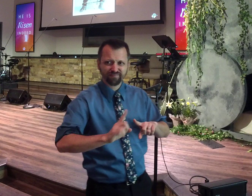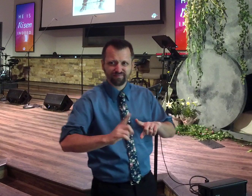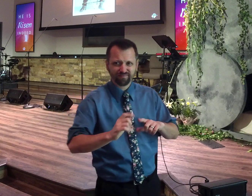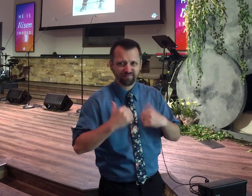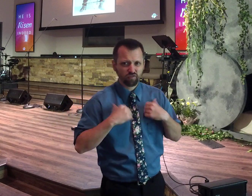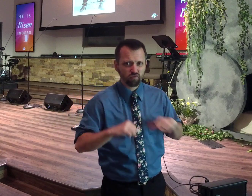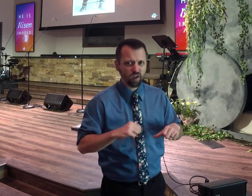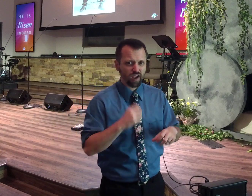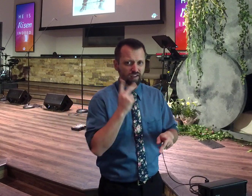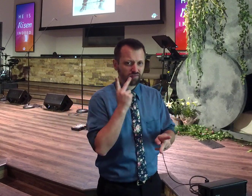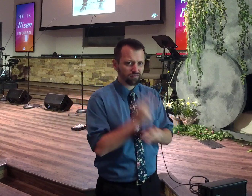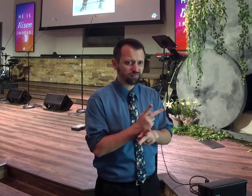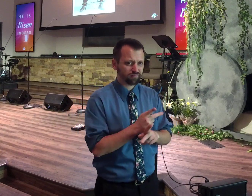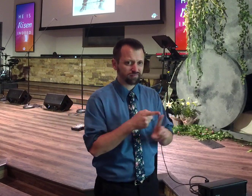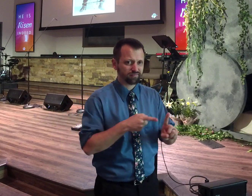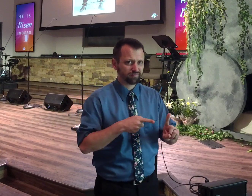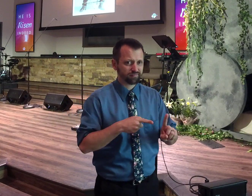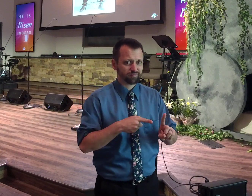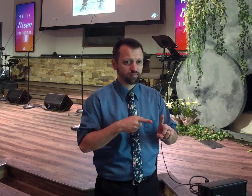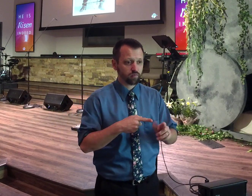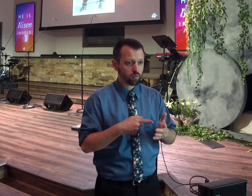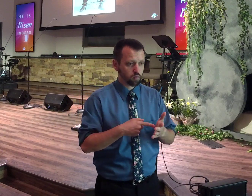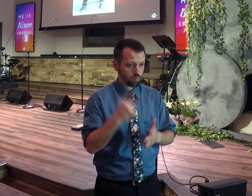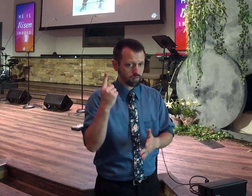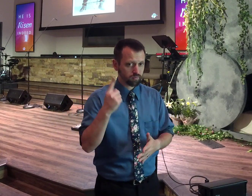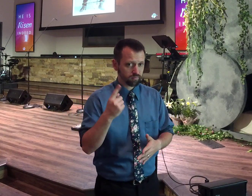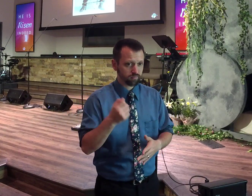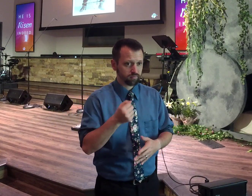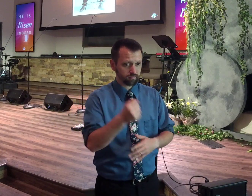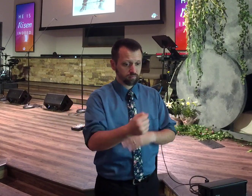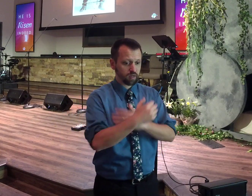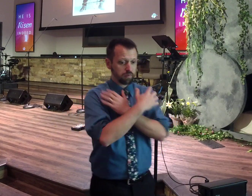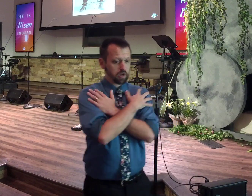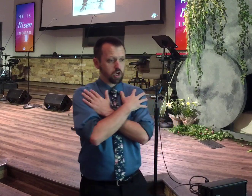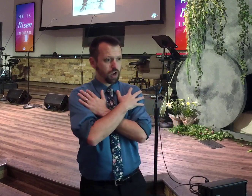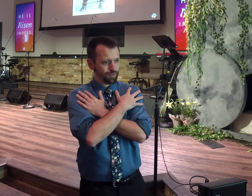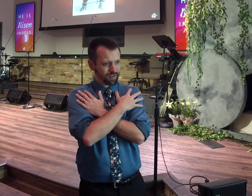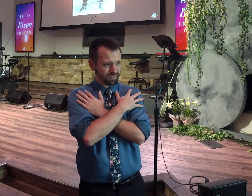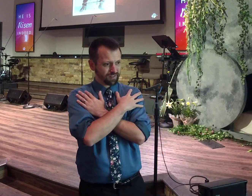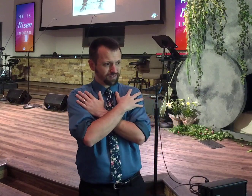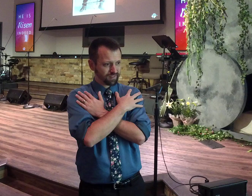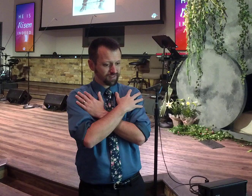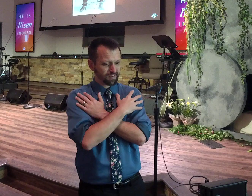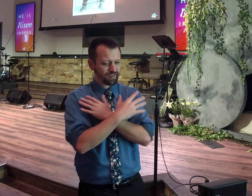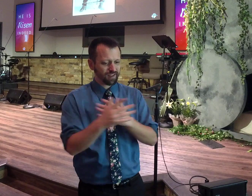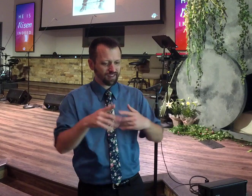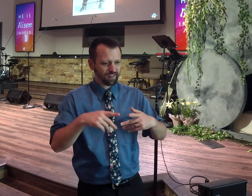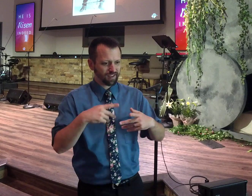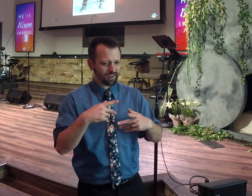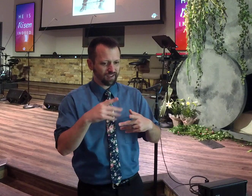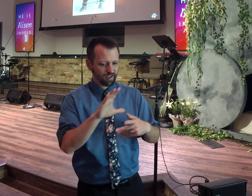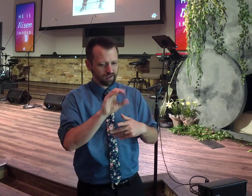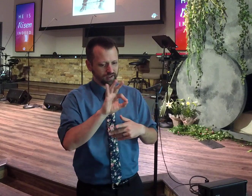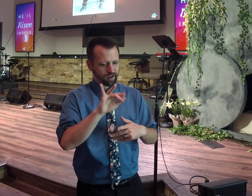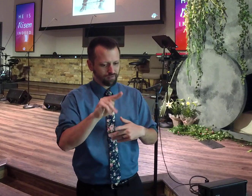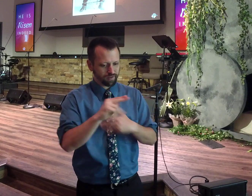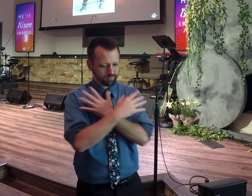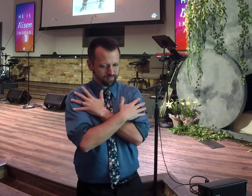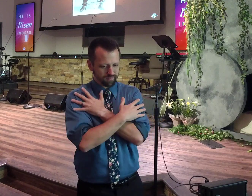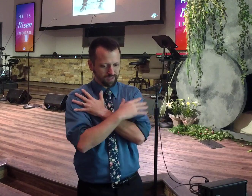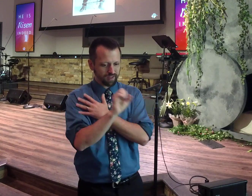him. One time, they placed him in a coffin, and they sealed that coffin shut, and he